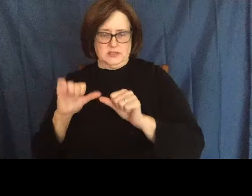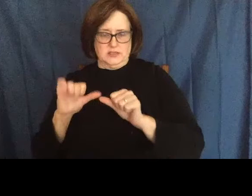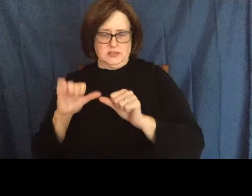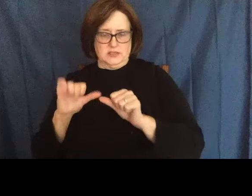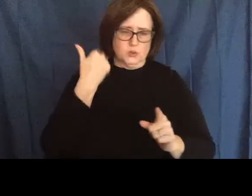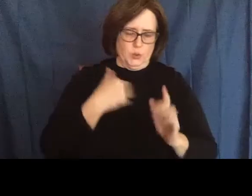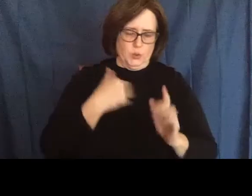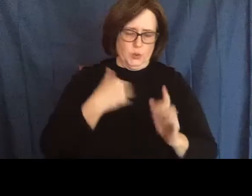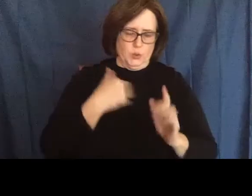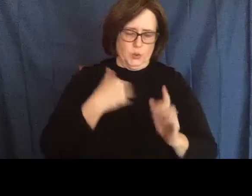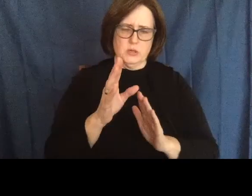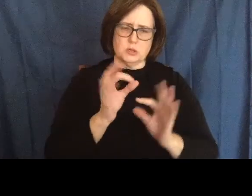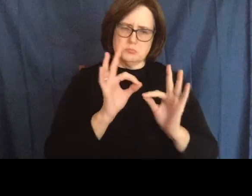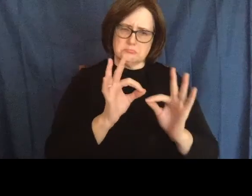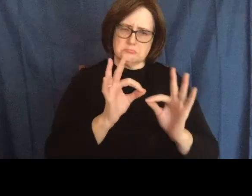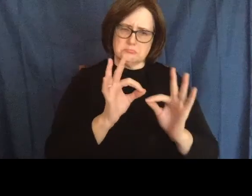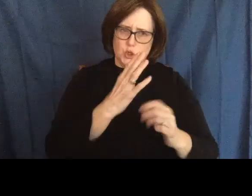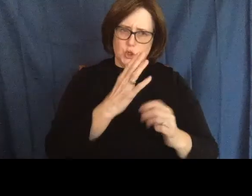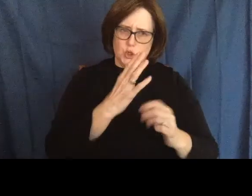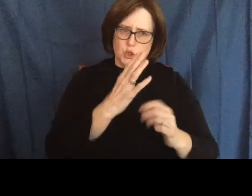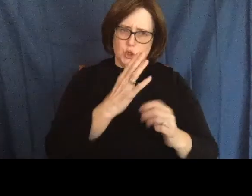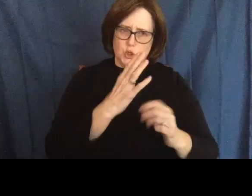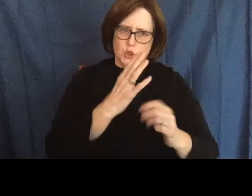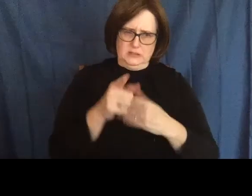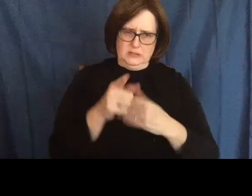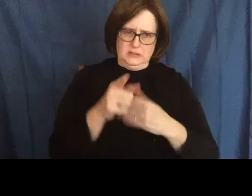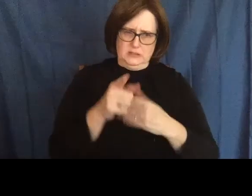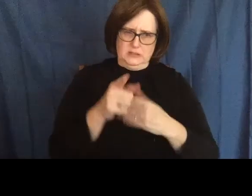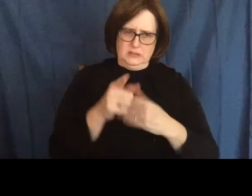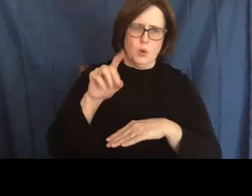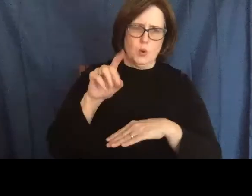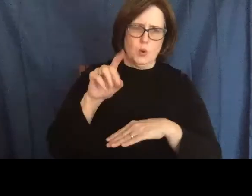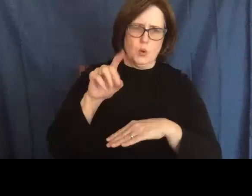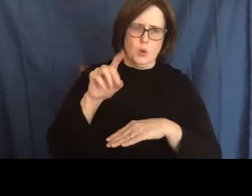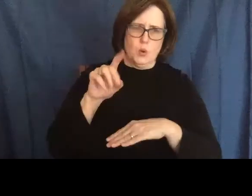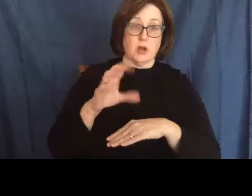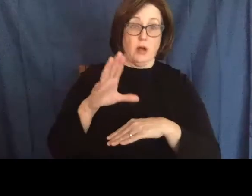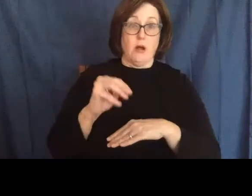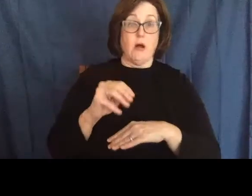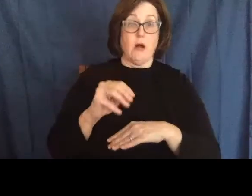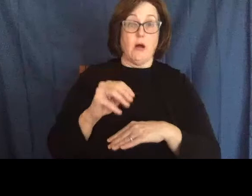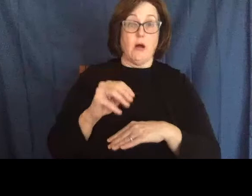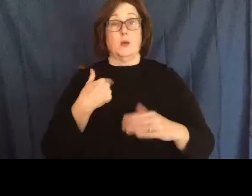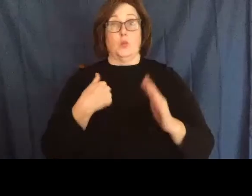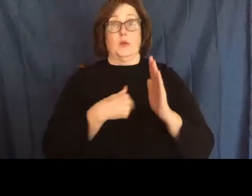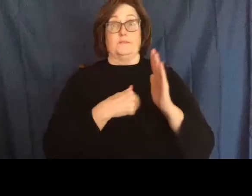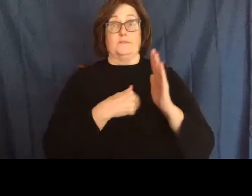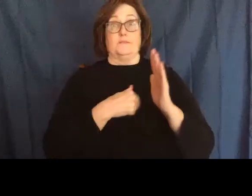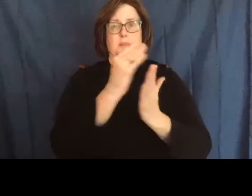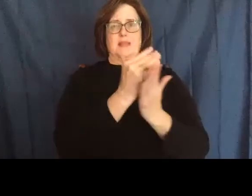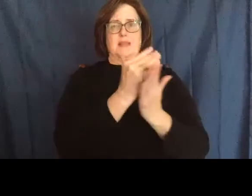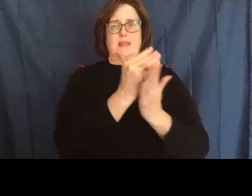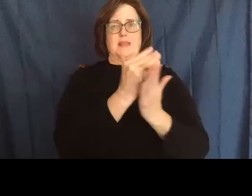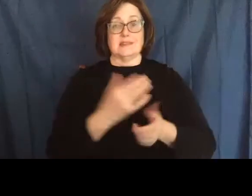at codejumper.com. So we have 19 lessons that go from very basic topics from what